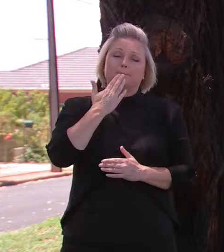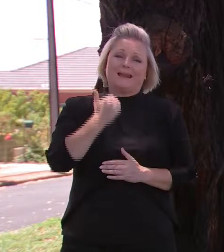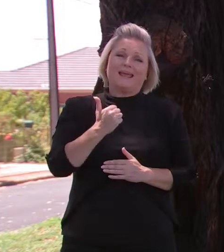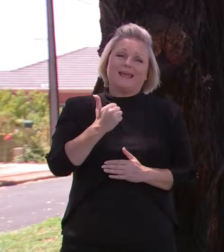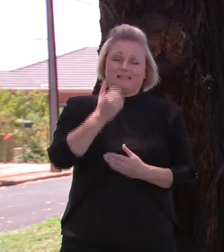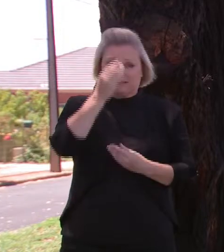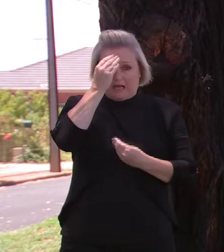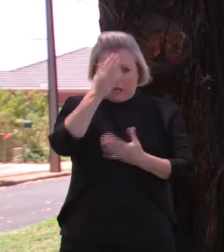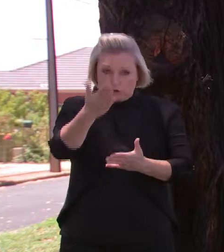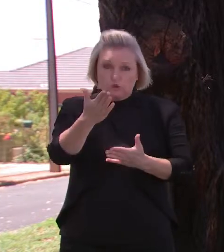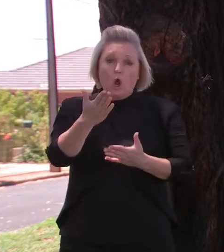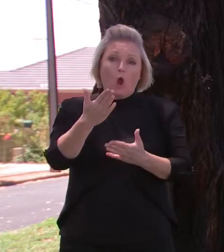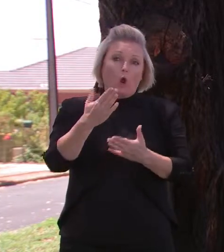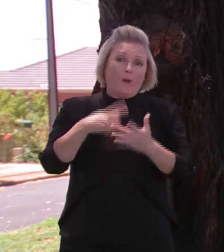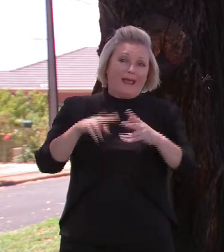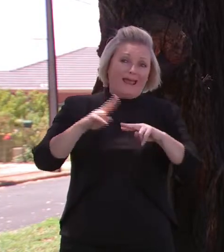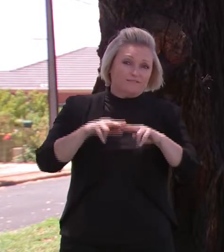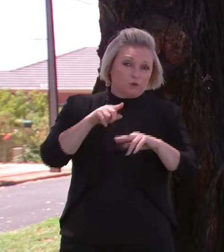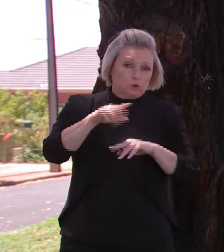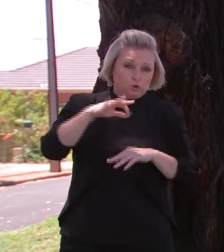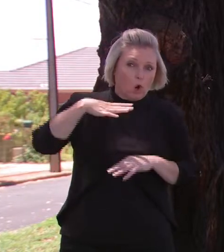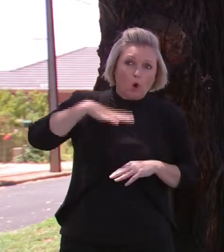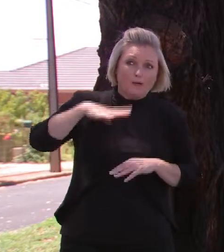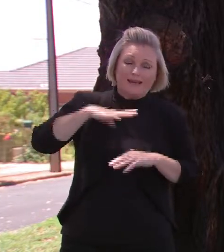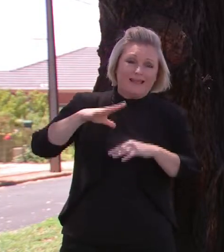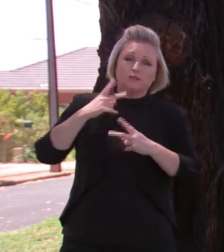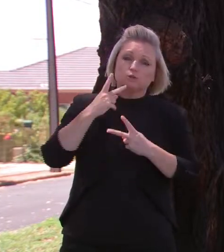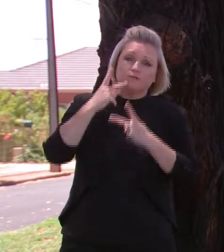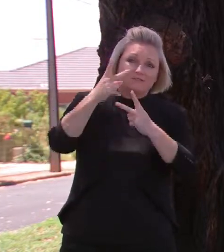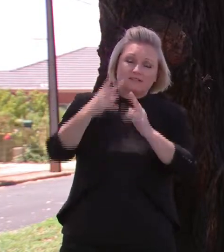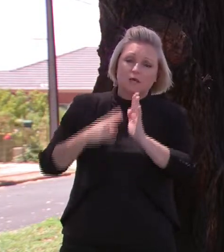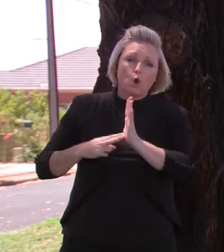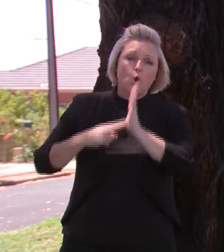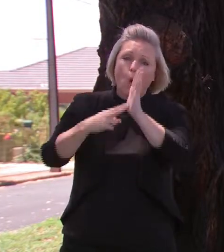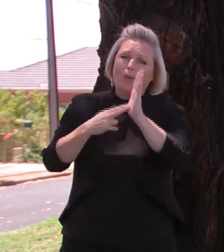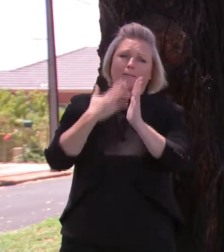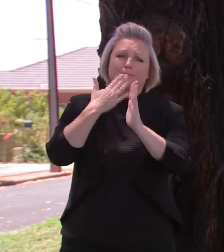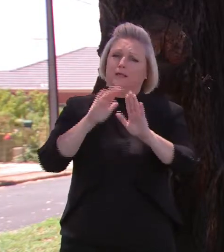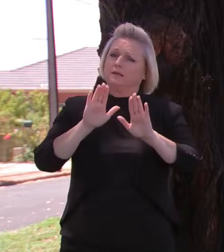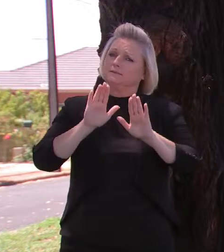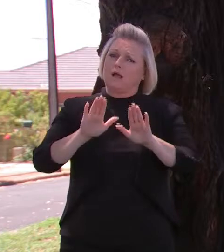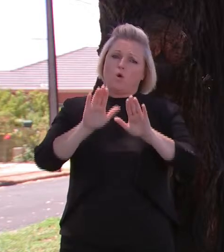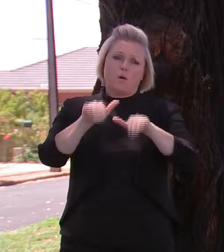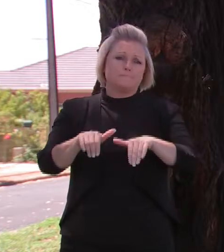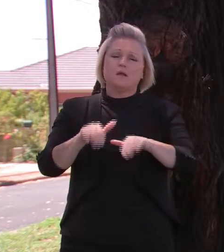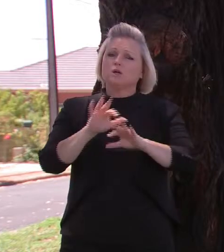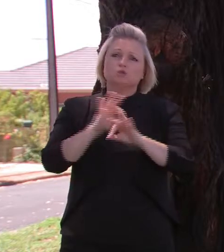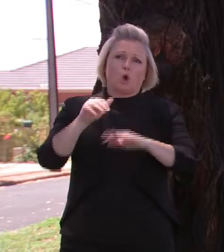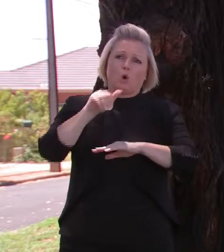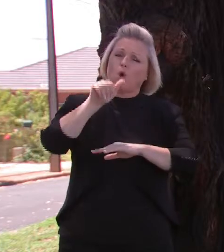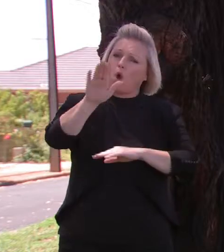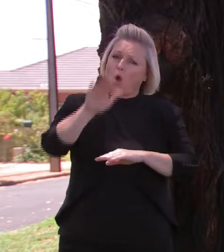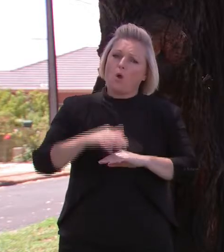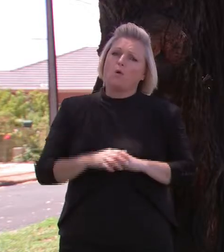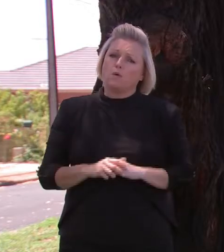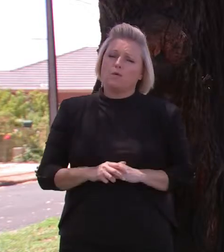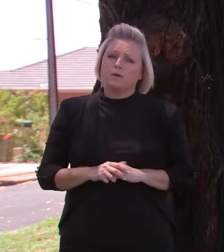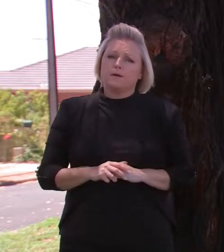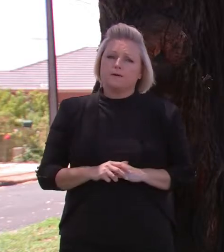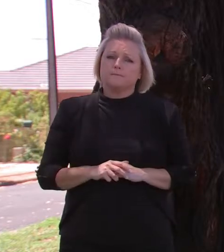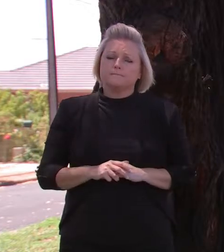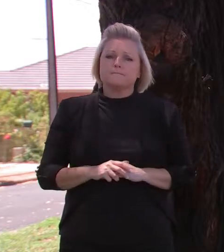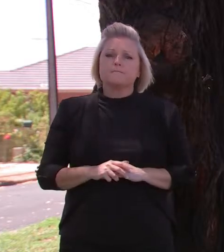is to cut out any unnecessary travel into the north of our state at the moment, and for those people who are in the affected flood areas,